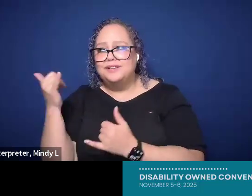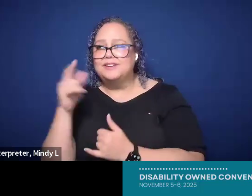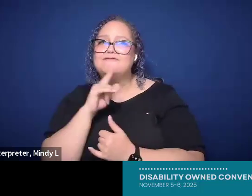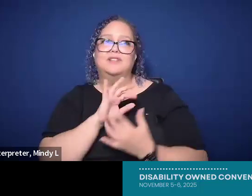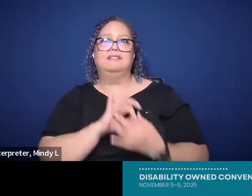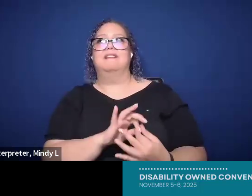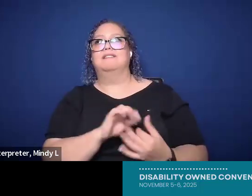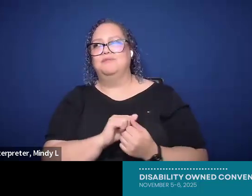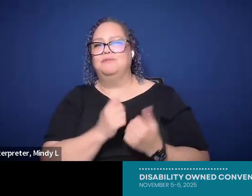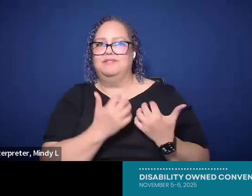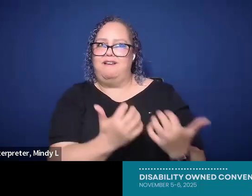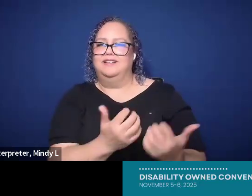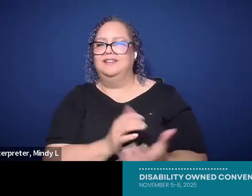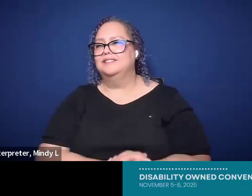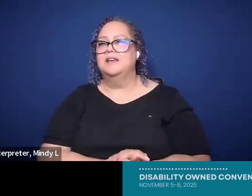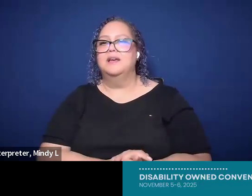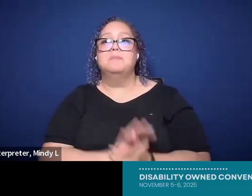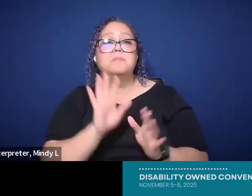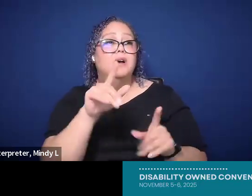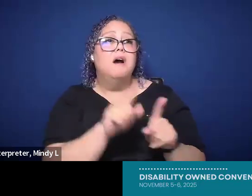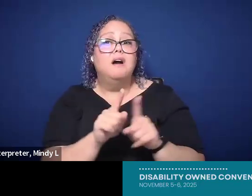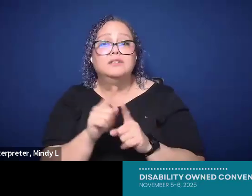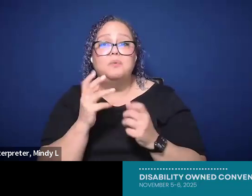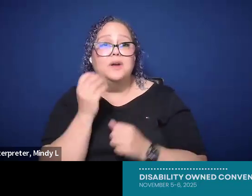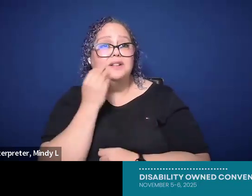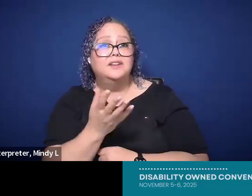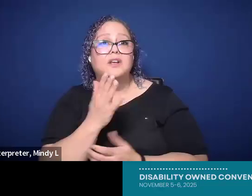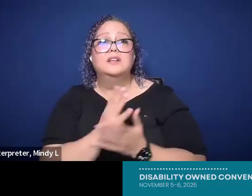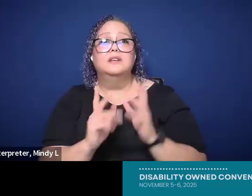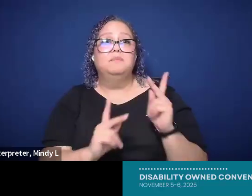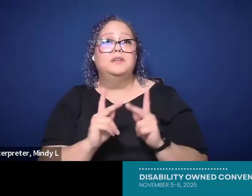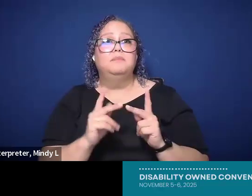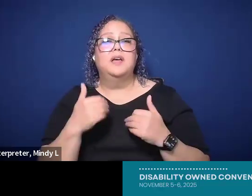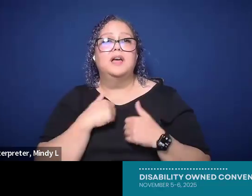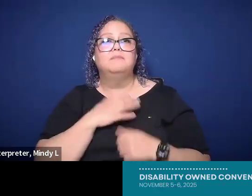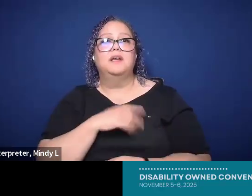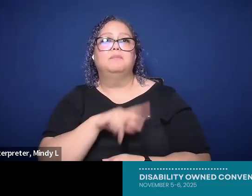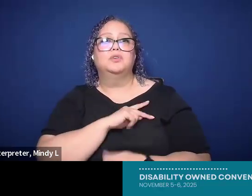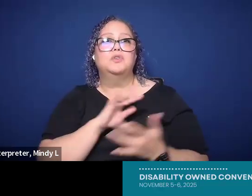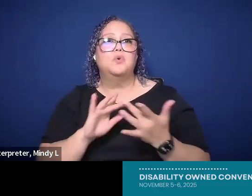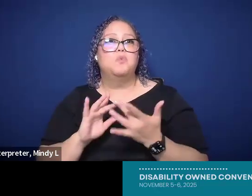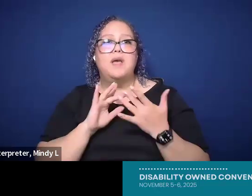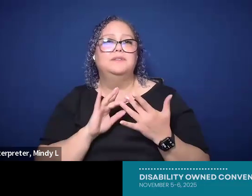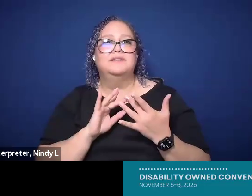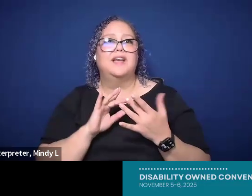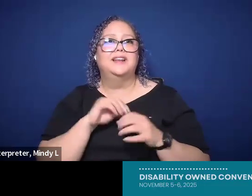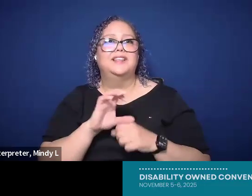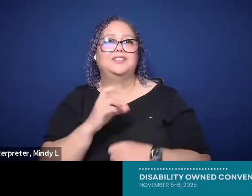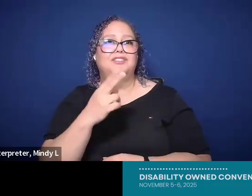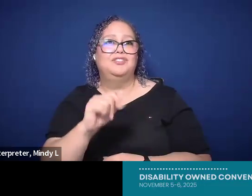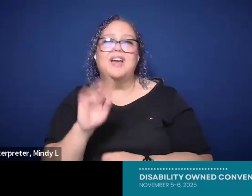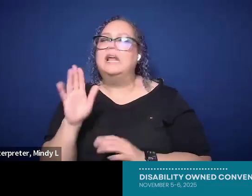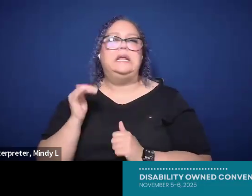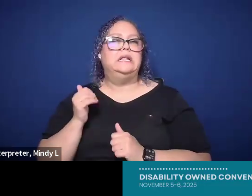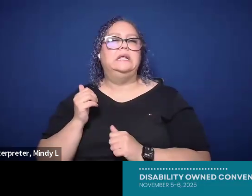for this. yeah, I also wanted to, some people were putting my personal website in the chat, which is fine, but it's under construction, so you won't find a lot